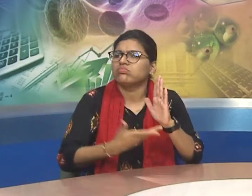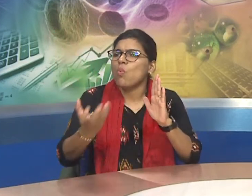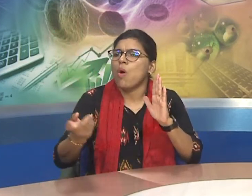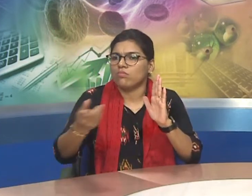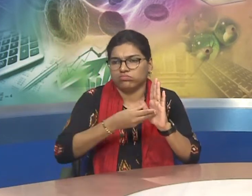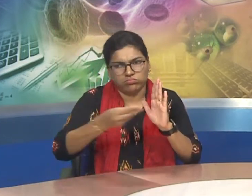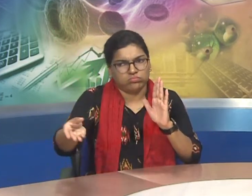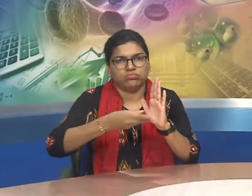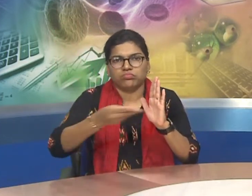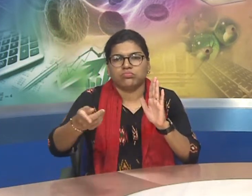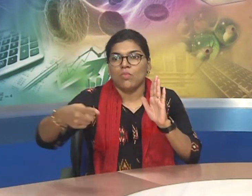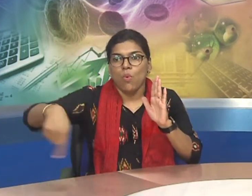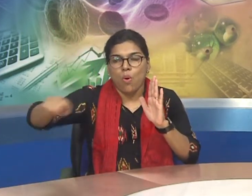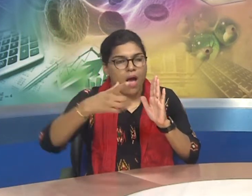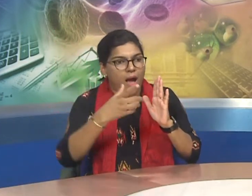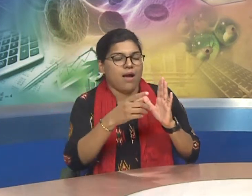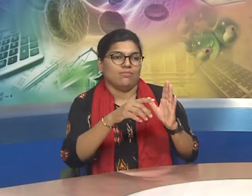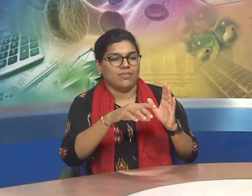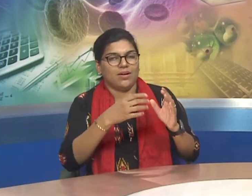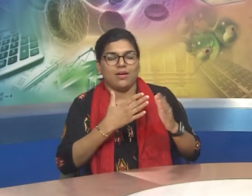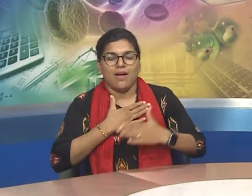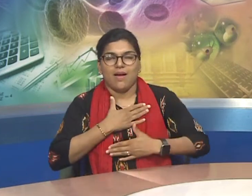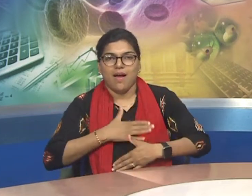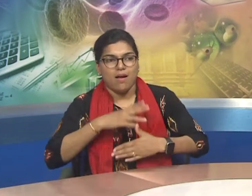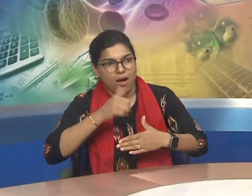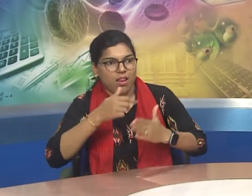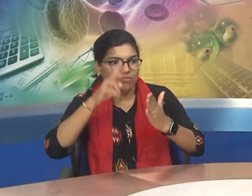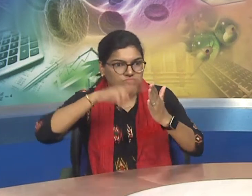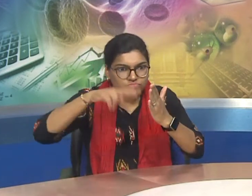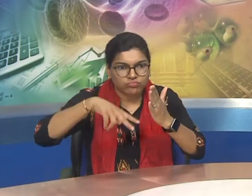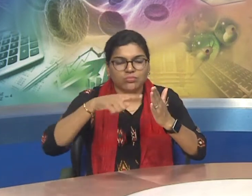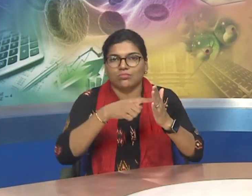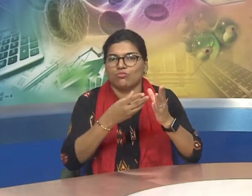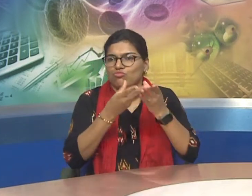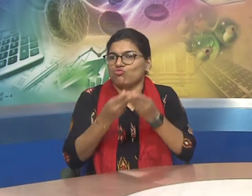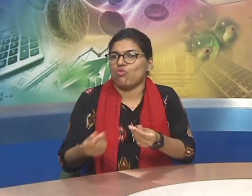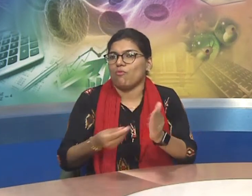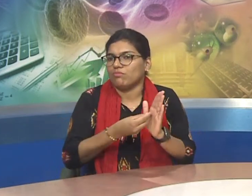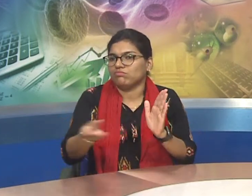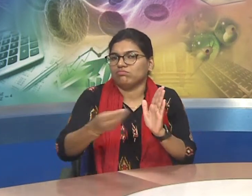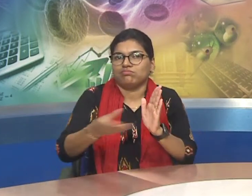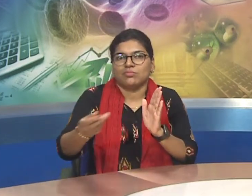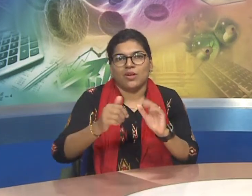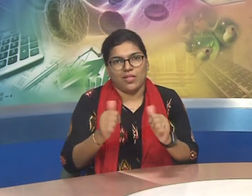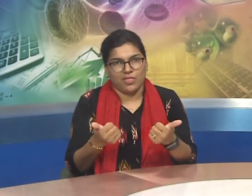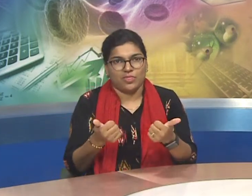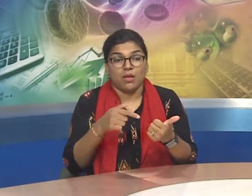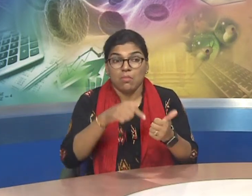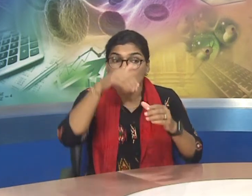as we know, the need of library is increasing, so is the demand for its